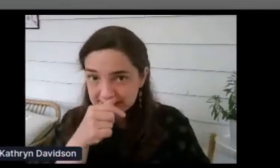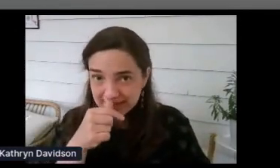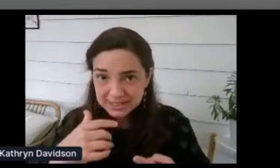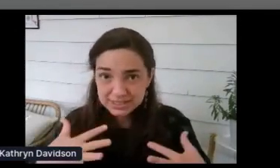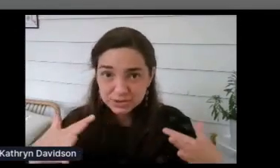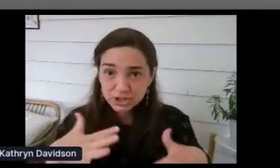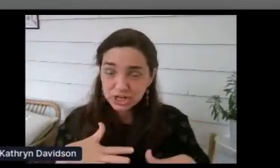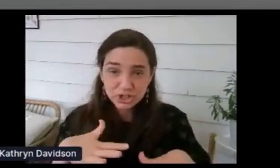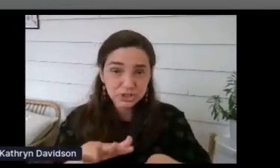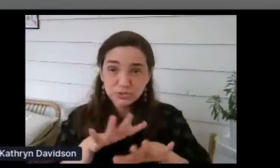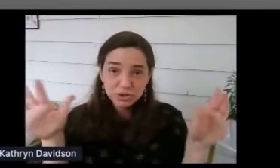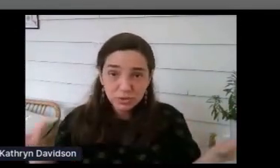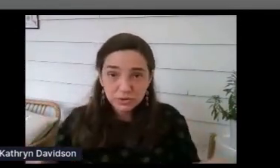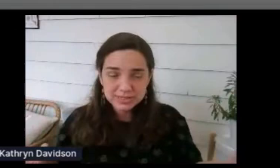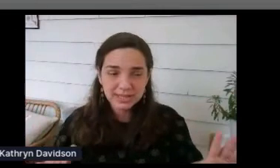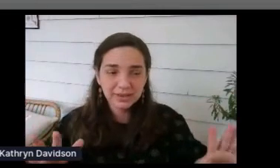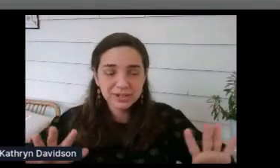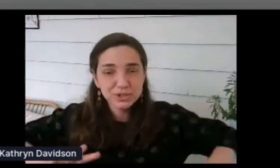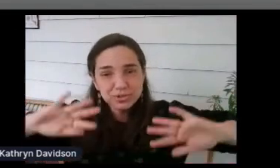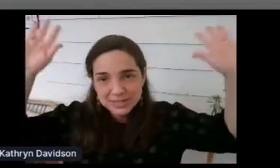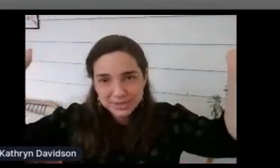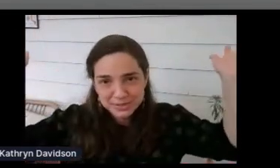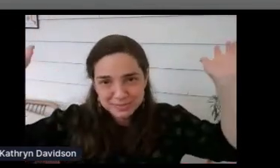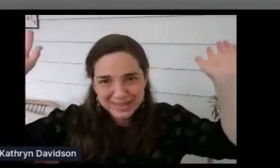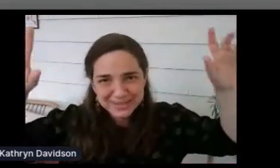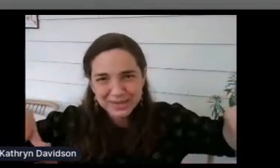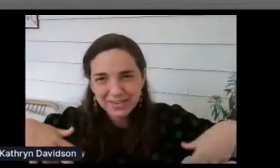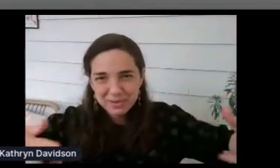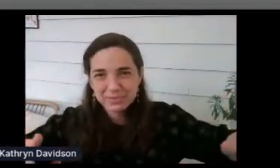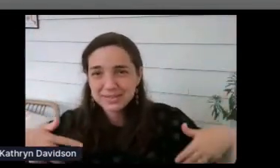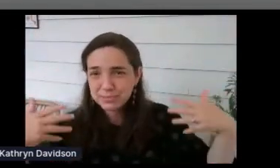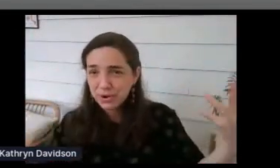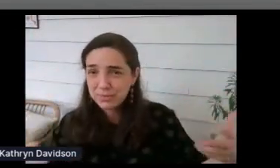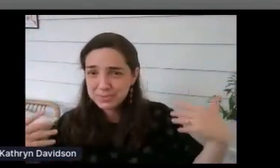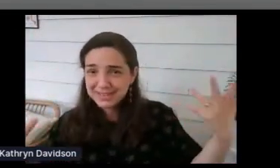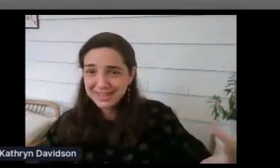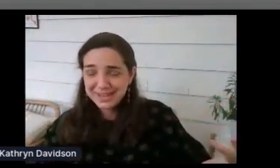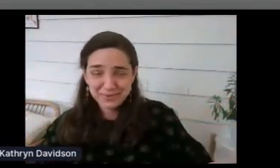the United States, gestures who don't know a sign language do seem to use space. So we gave people